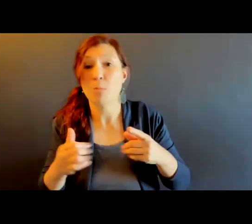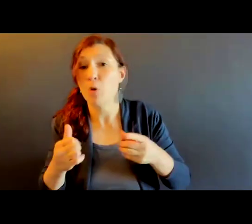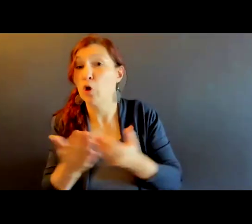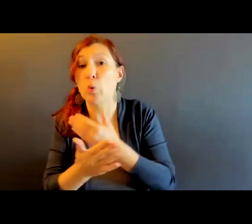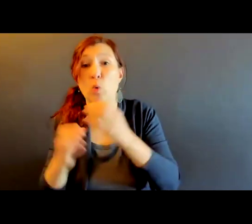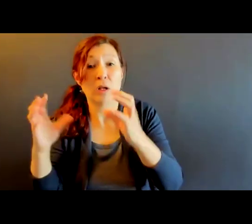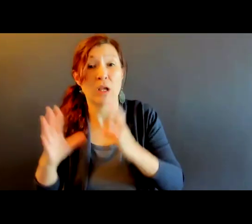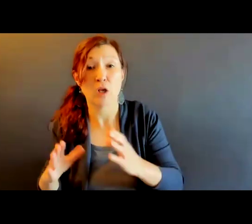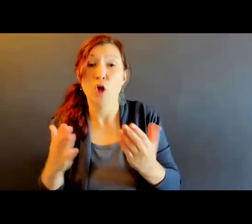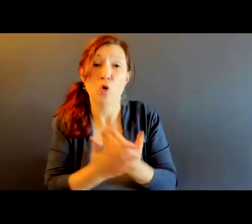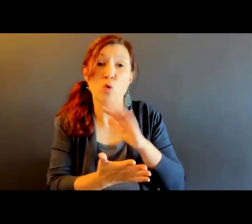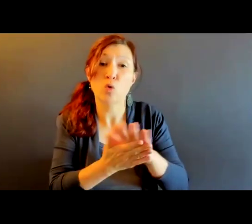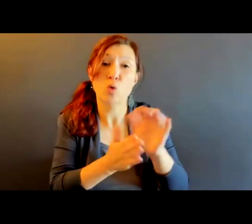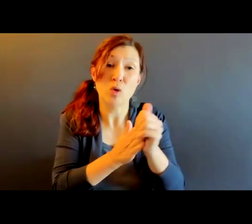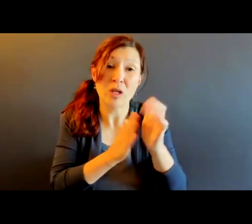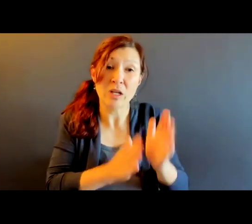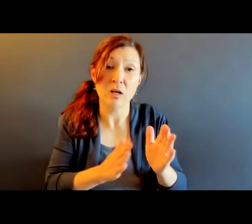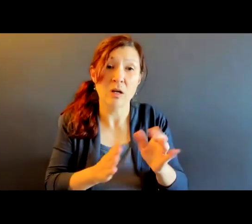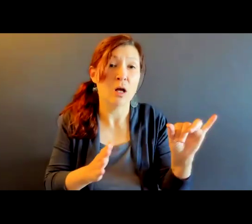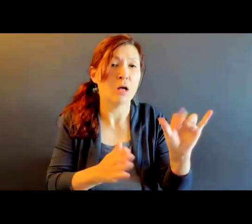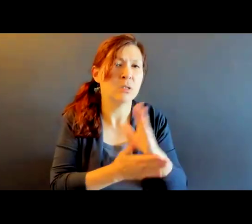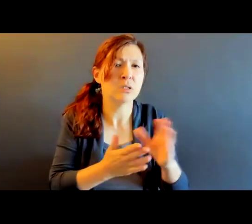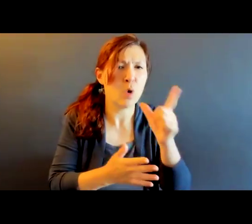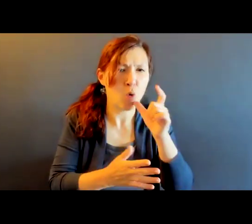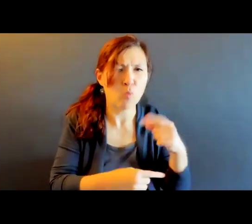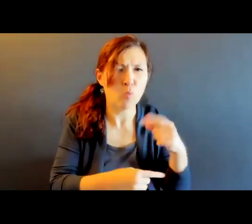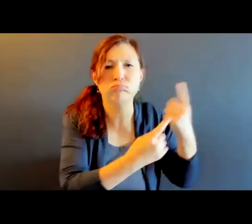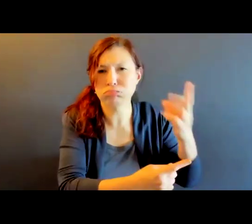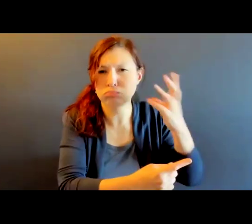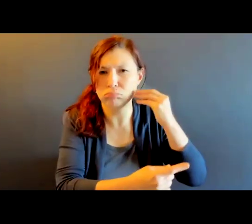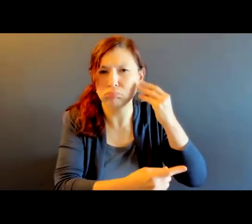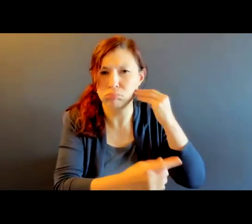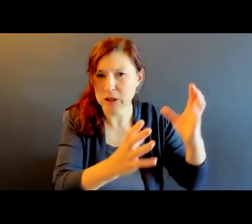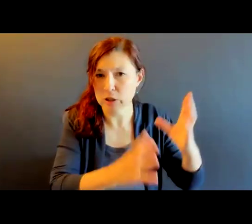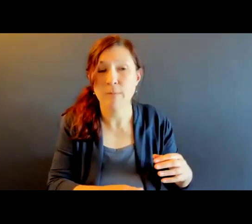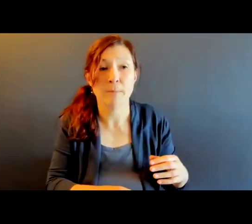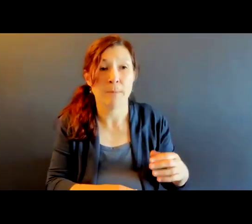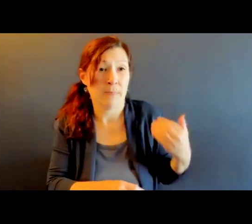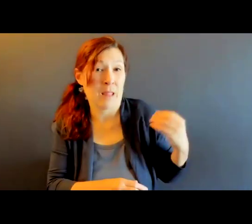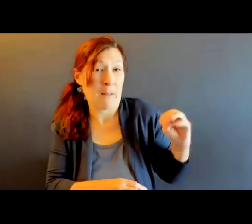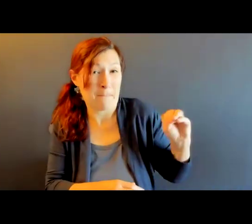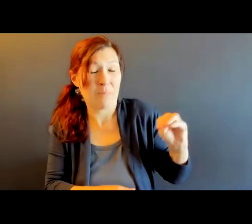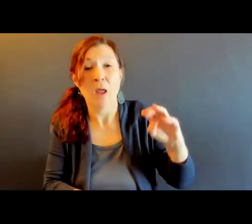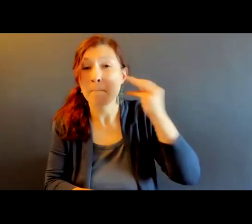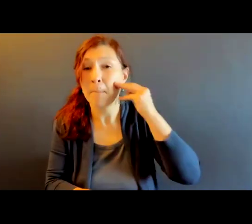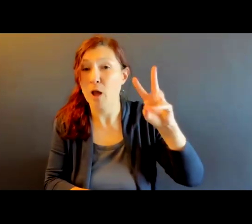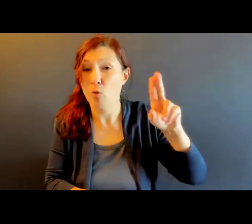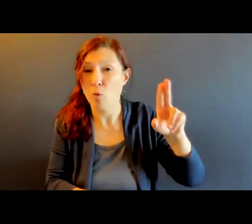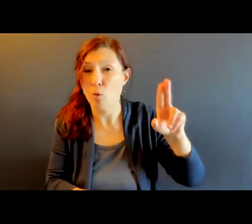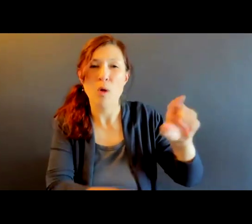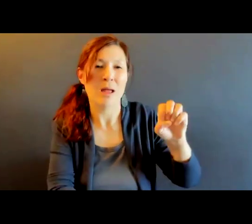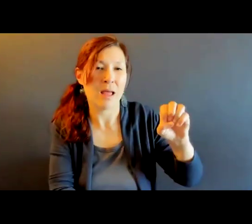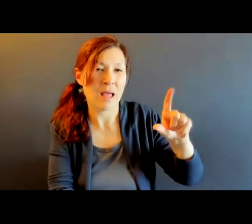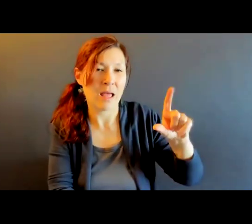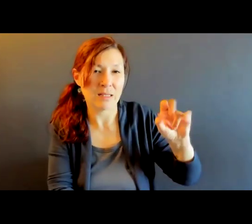school leaders, and sometime veteran. And then on Monday, I joined Mayor Wu at the Ellison Parks Early Education